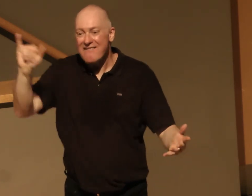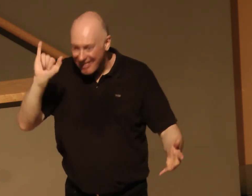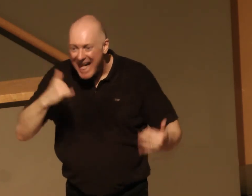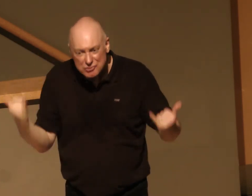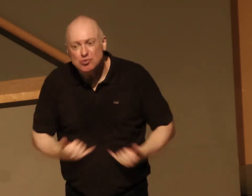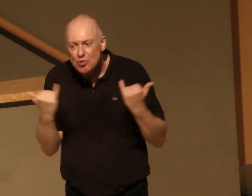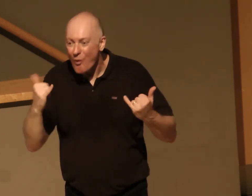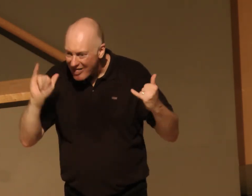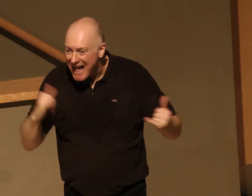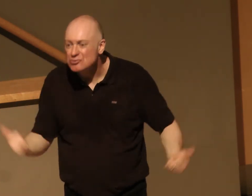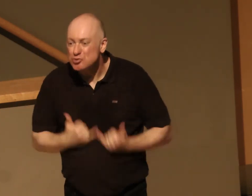that's joy